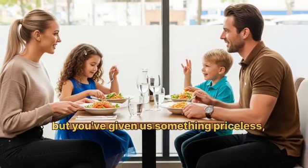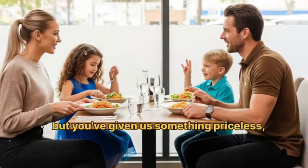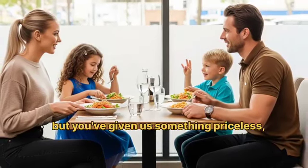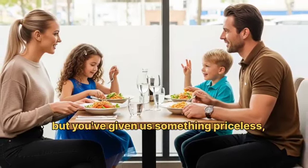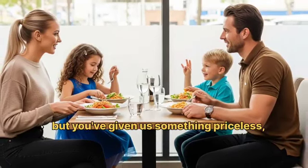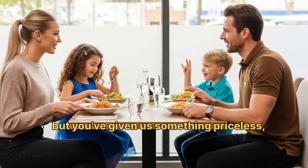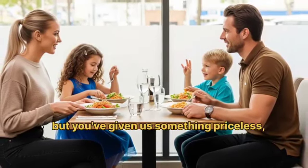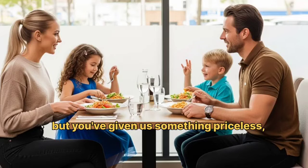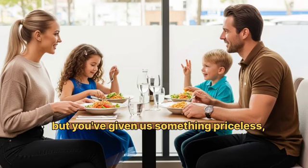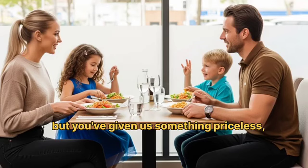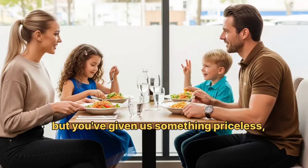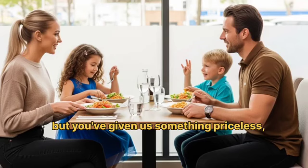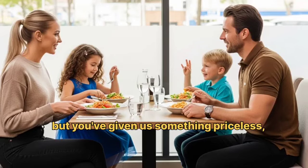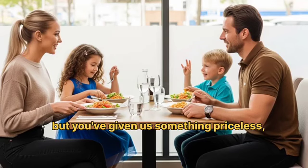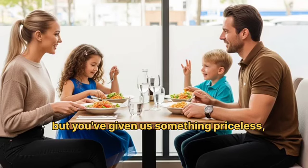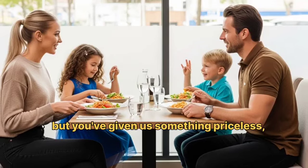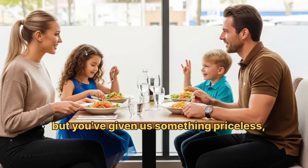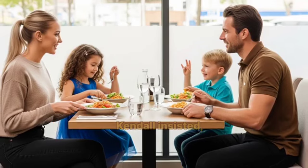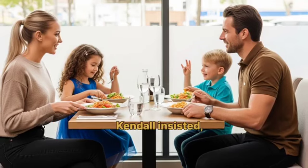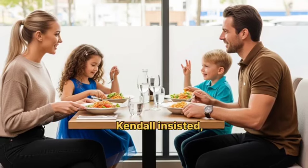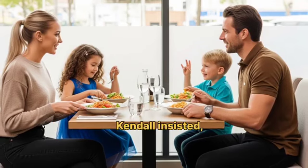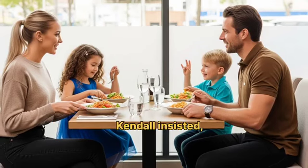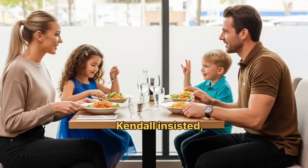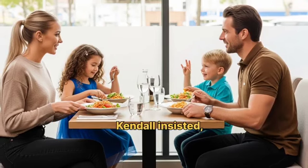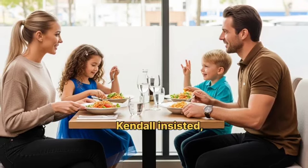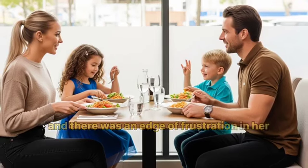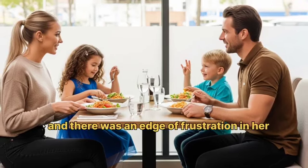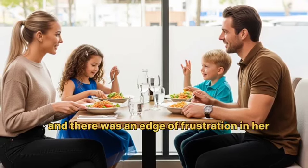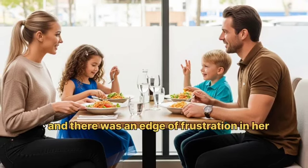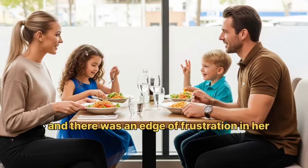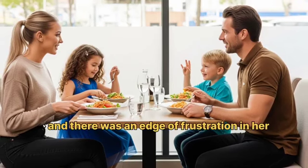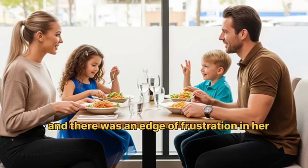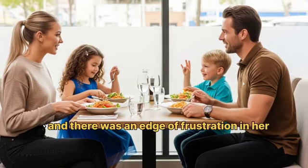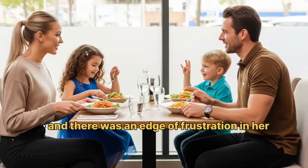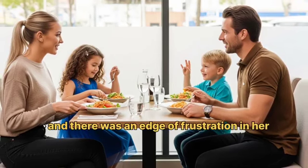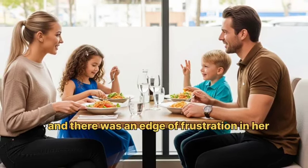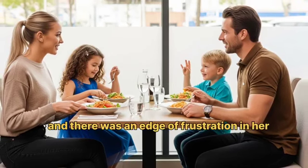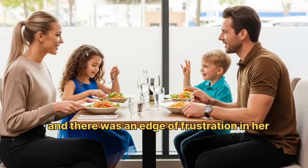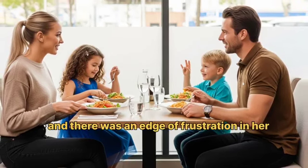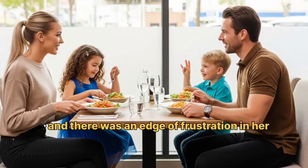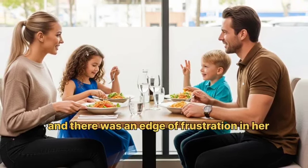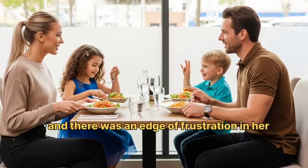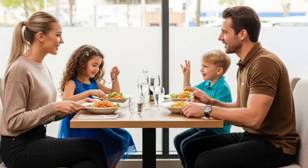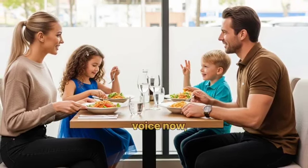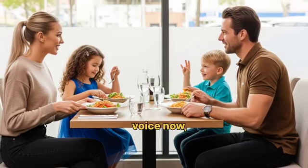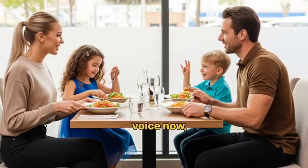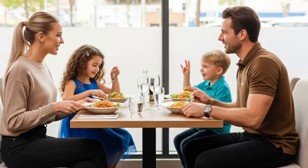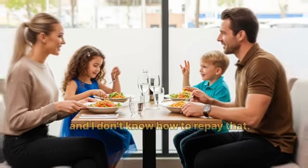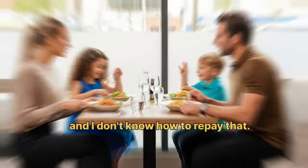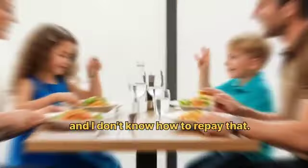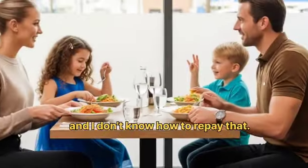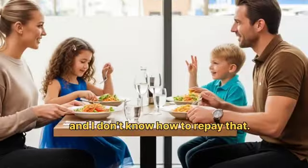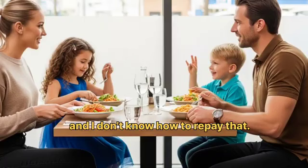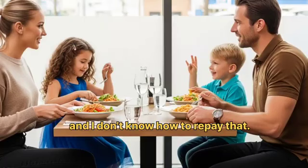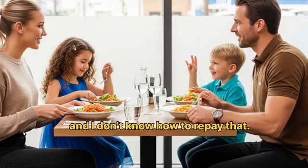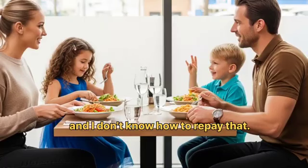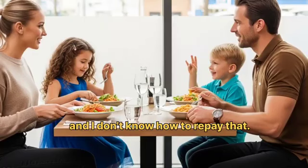you've given us something priceless, Kendall insisted, and there was an edge of frustration in her voice now. And I don't know how to repay